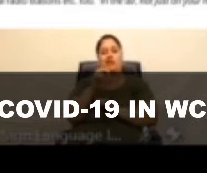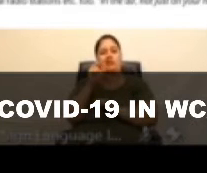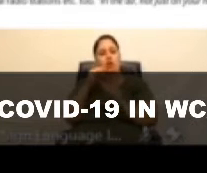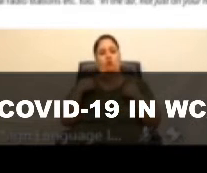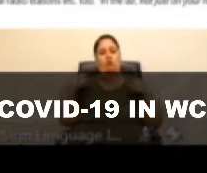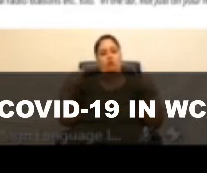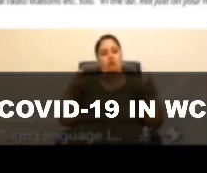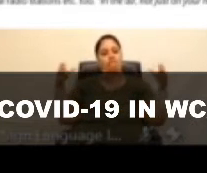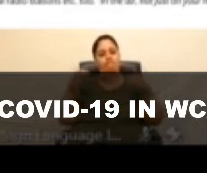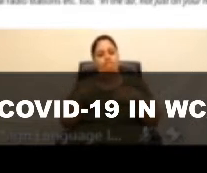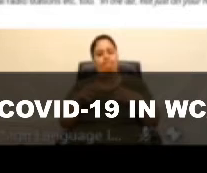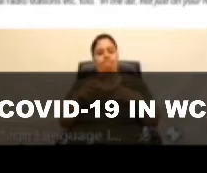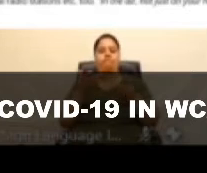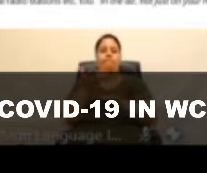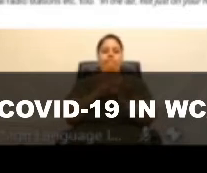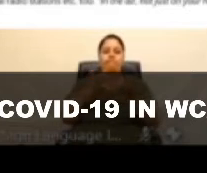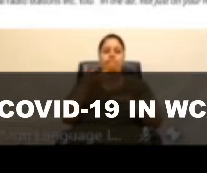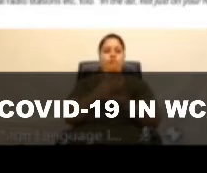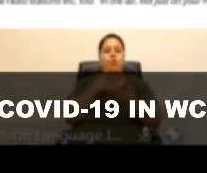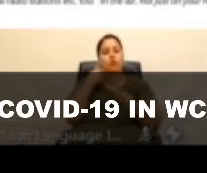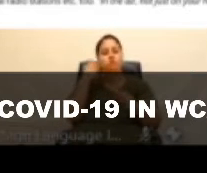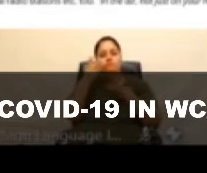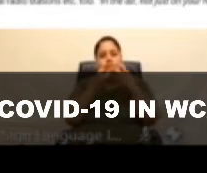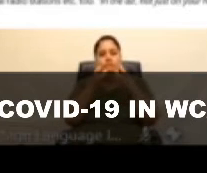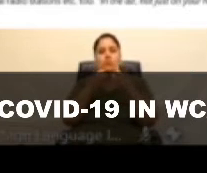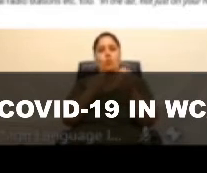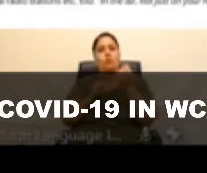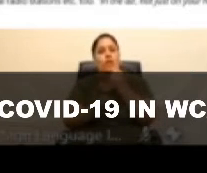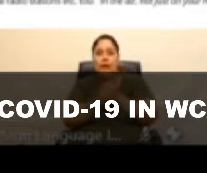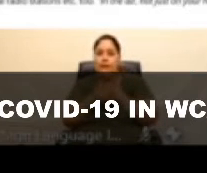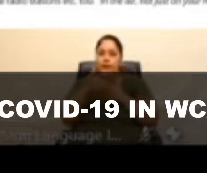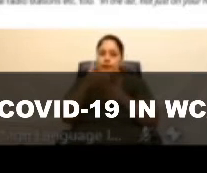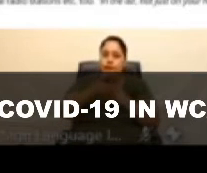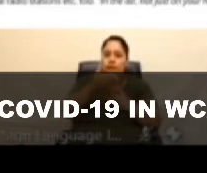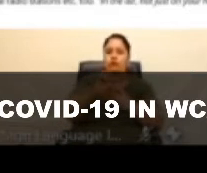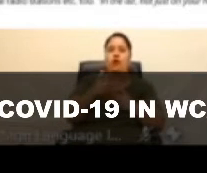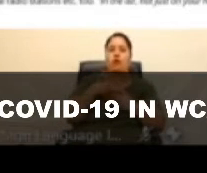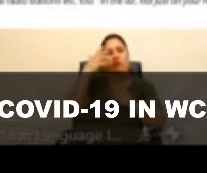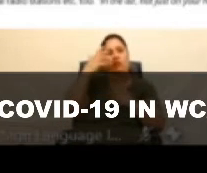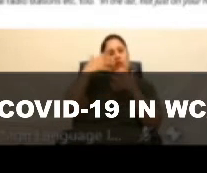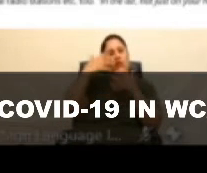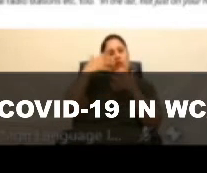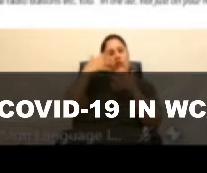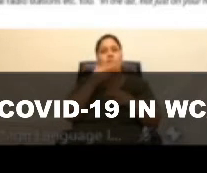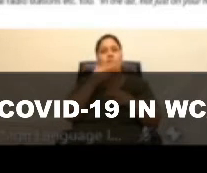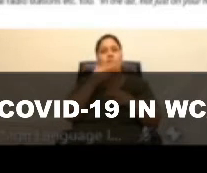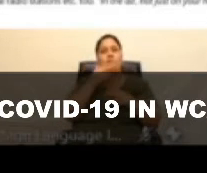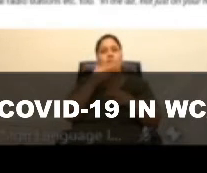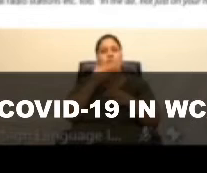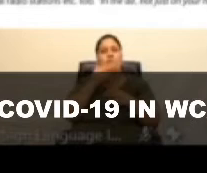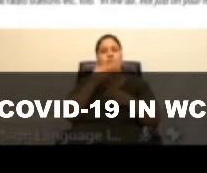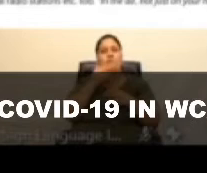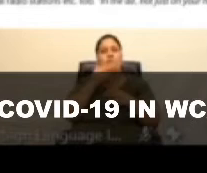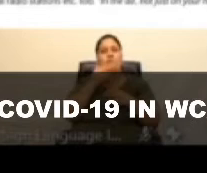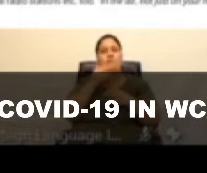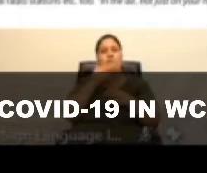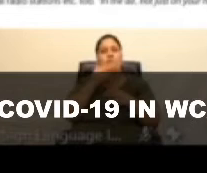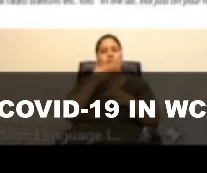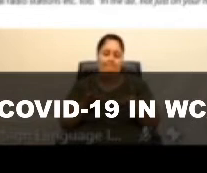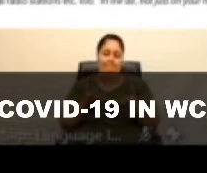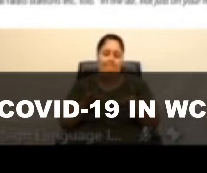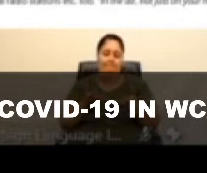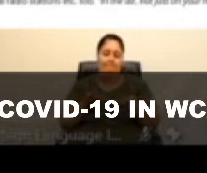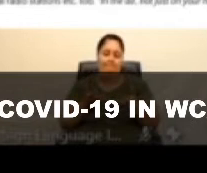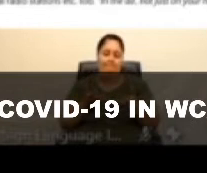we track what is going on and figure out the best way to respond to this. Key things that we have